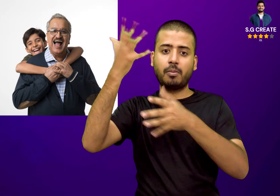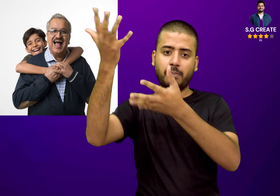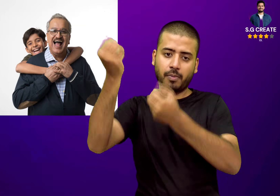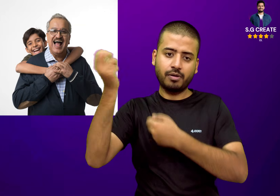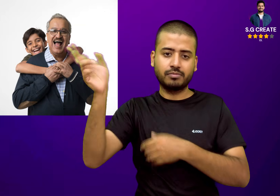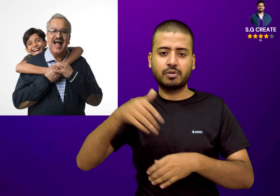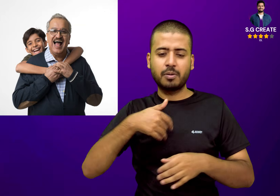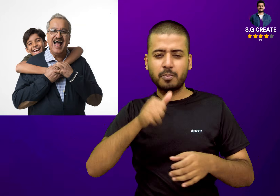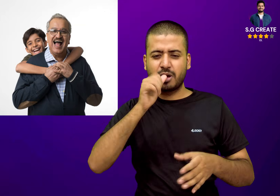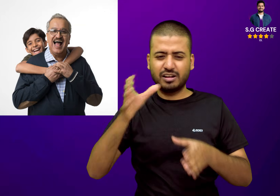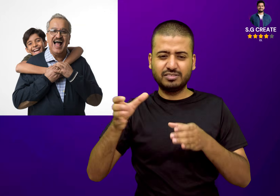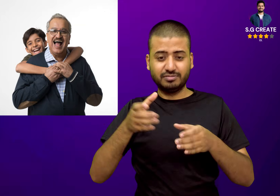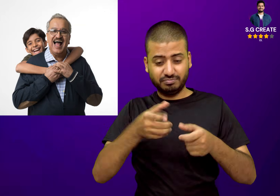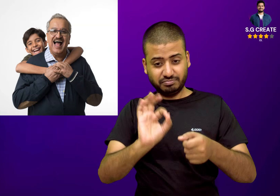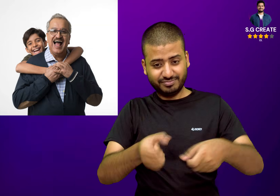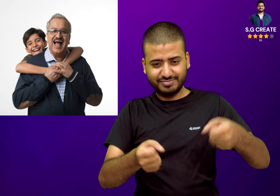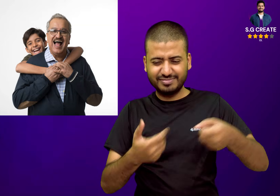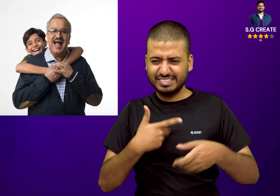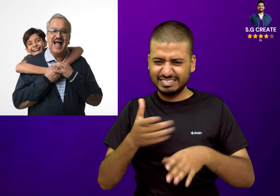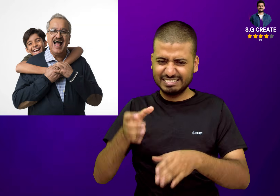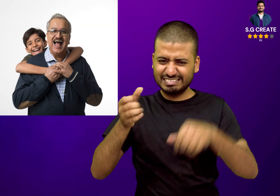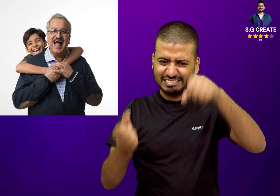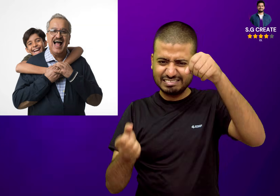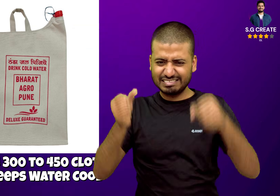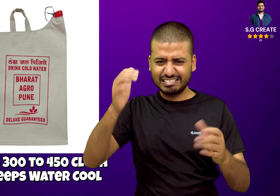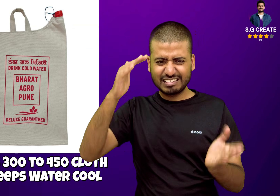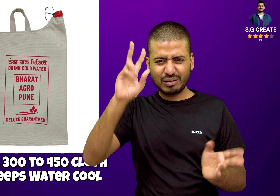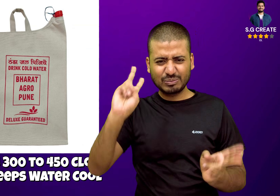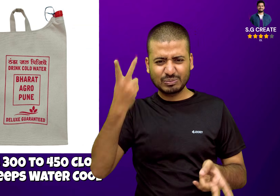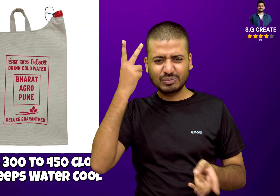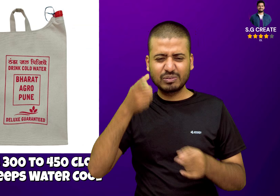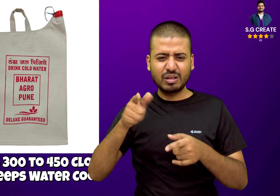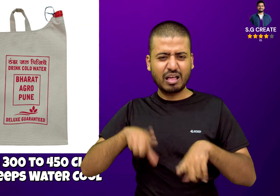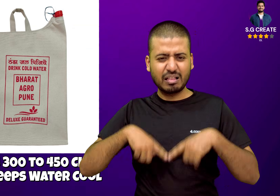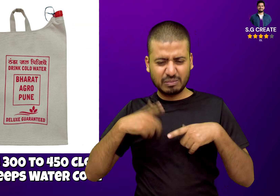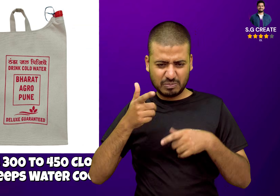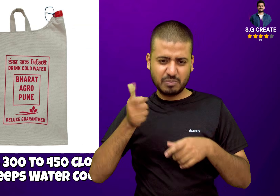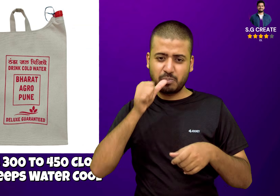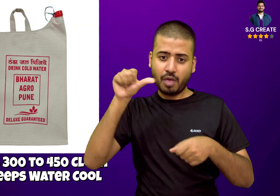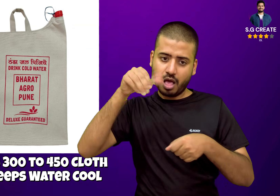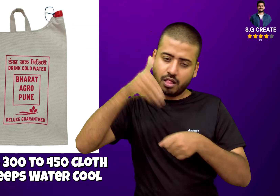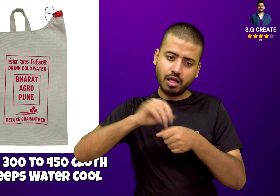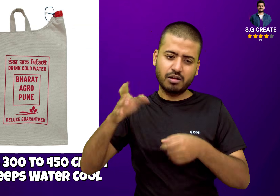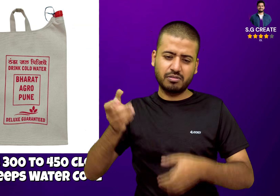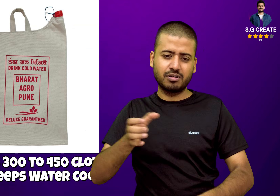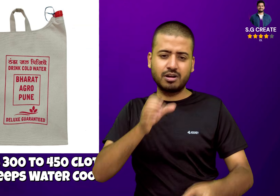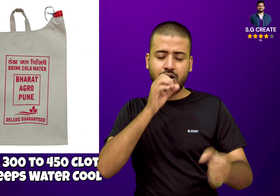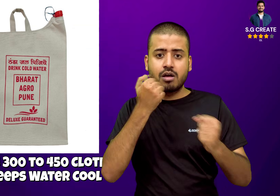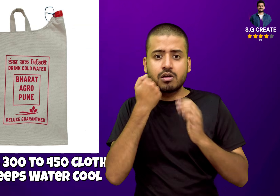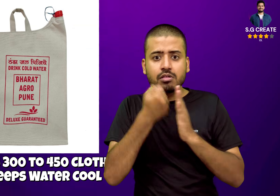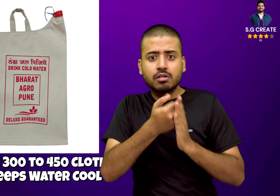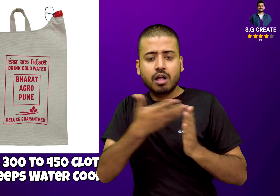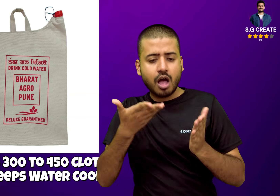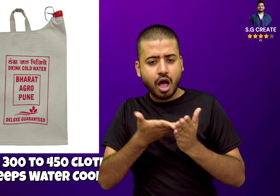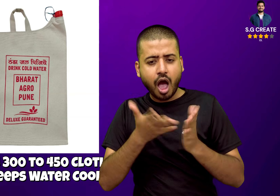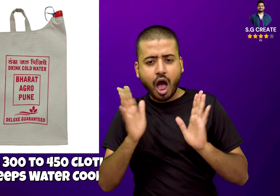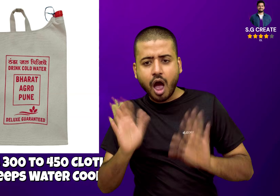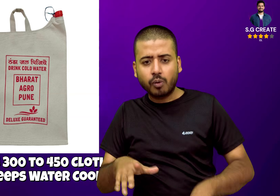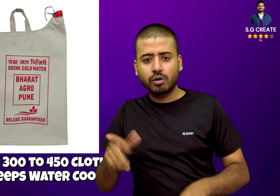windy conditions. High humidity levels slow down the evaporation process, reducing its cooling performance. Essential